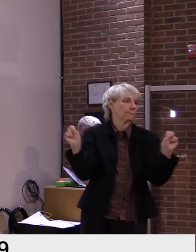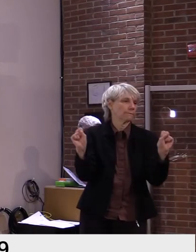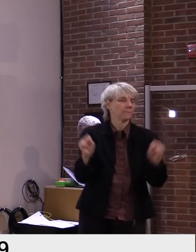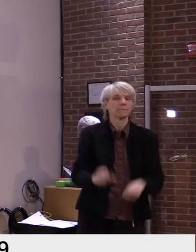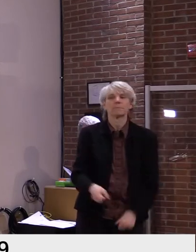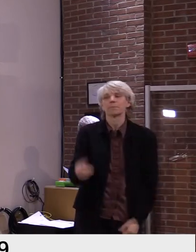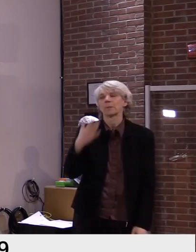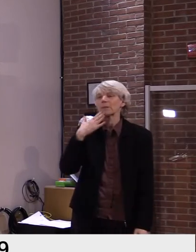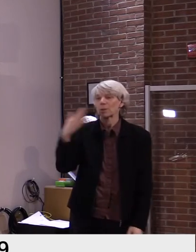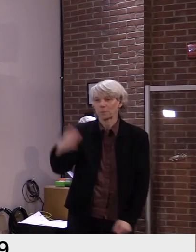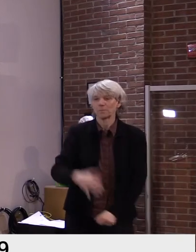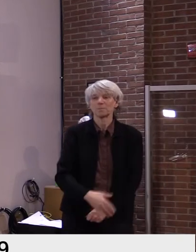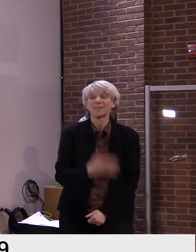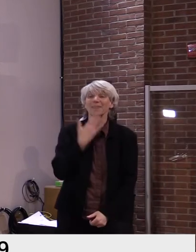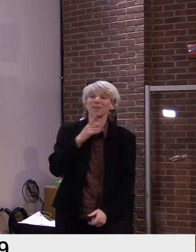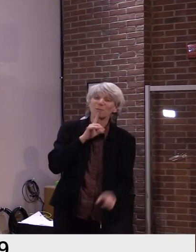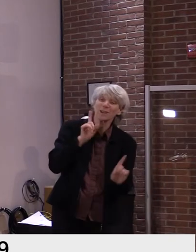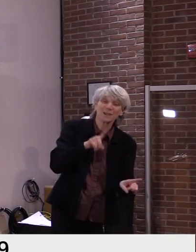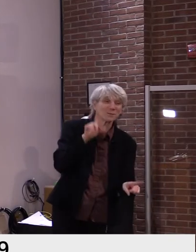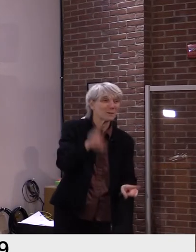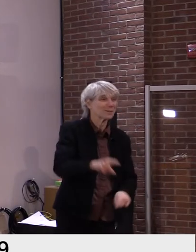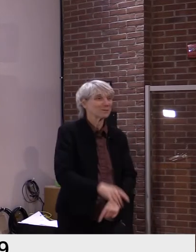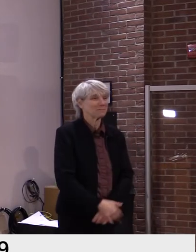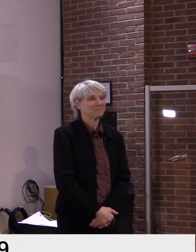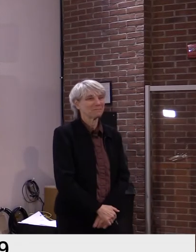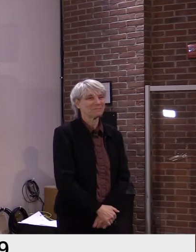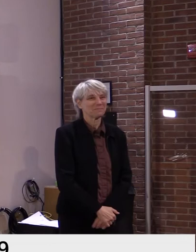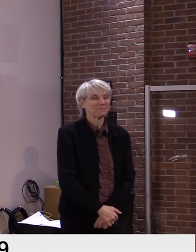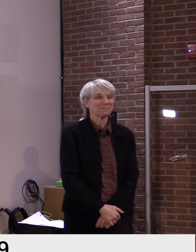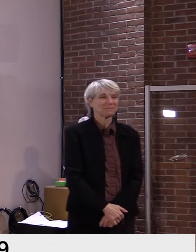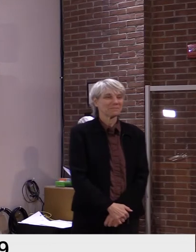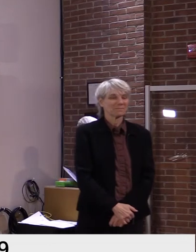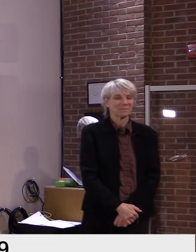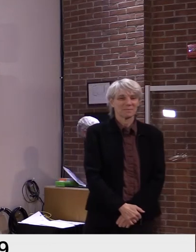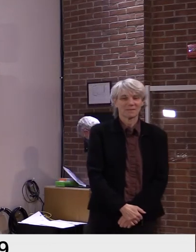Thank you very much for agreeing to answer the question.